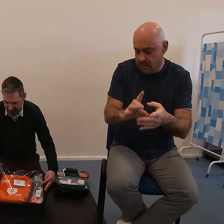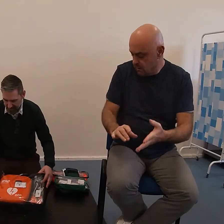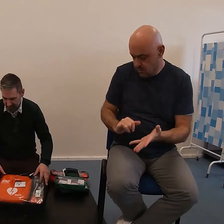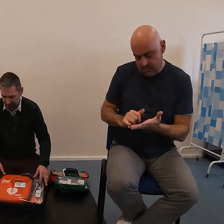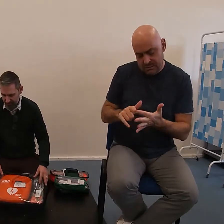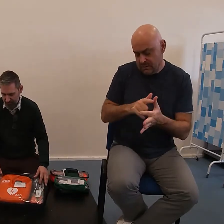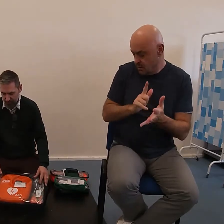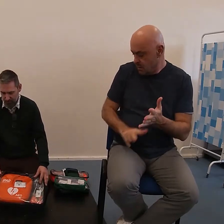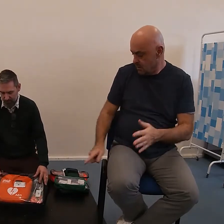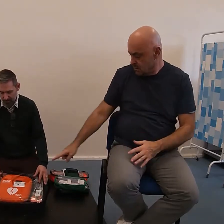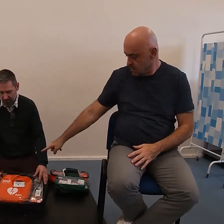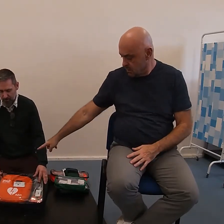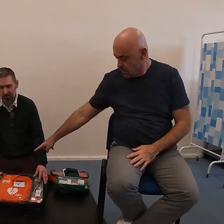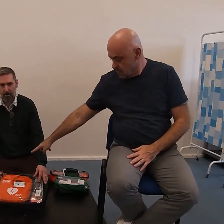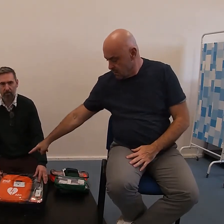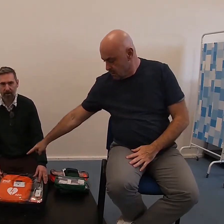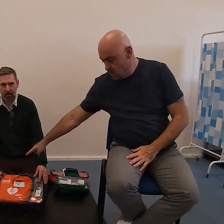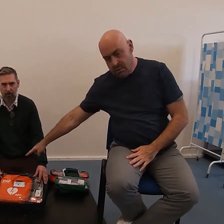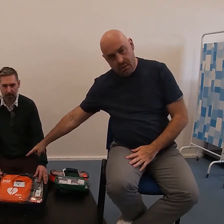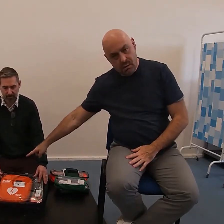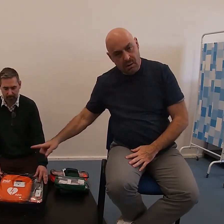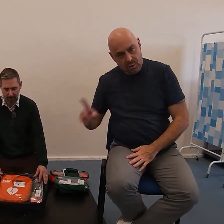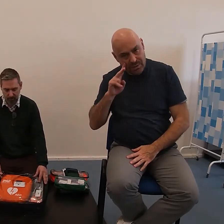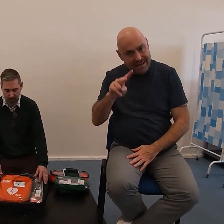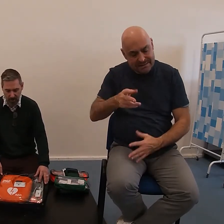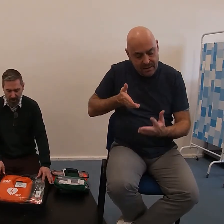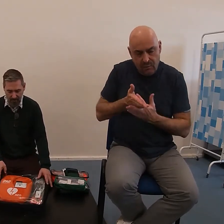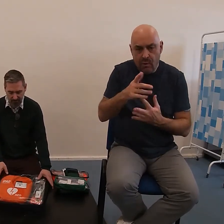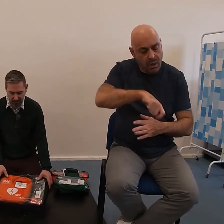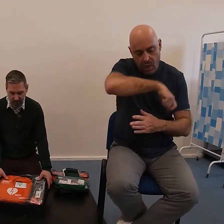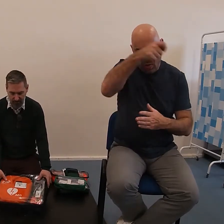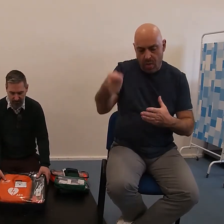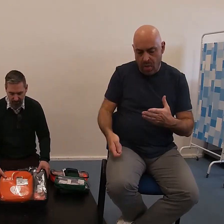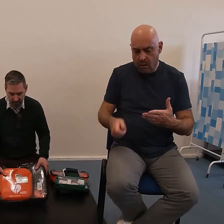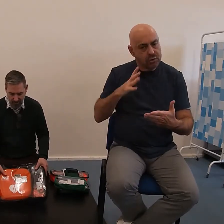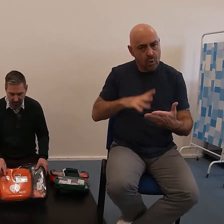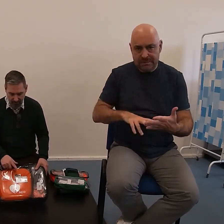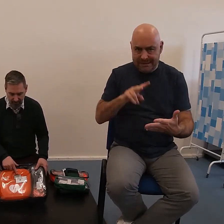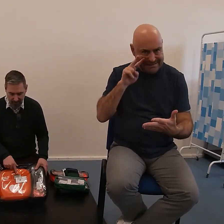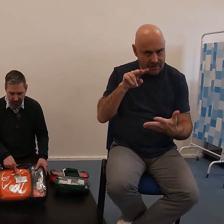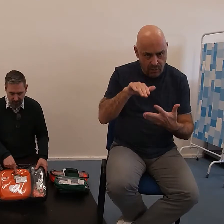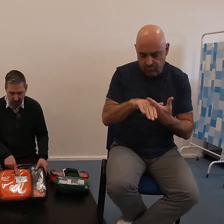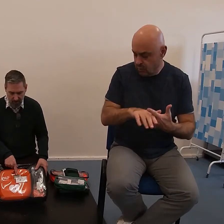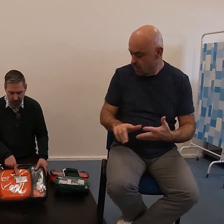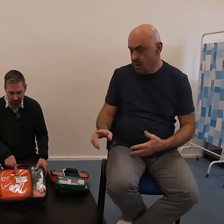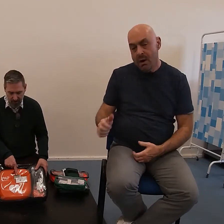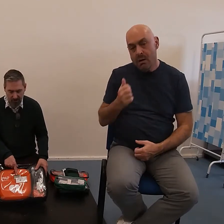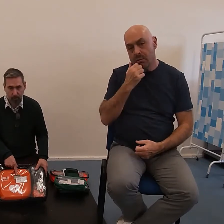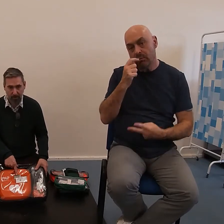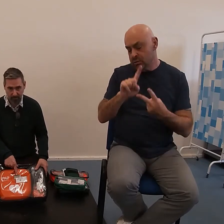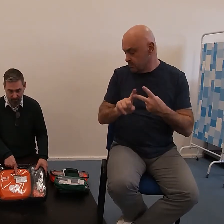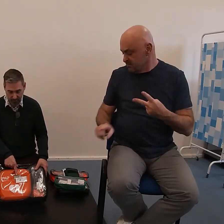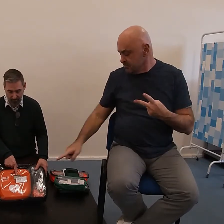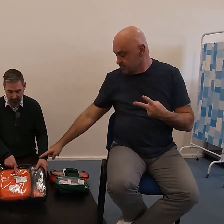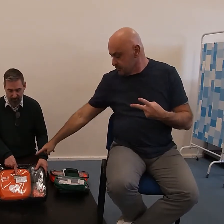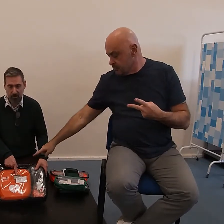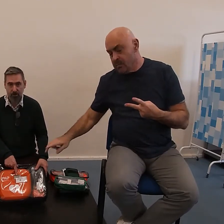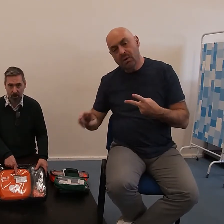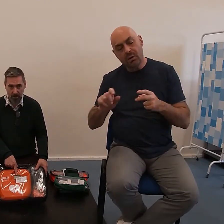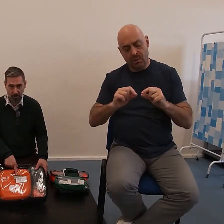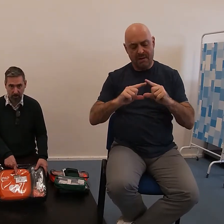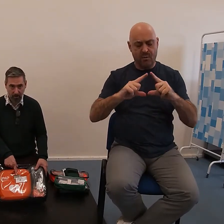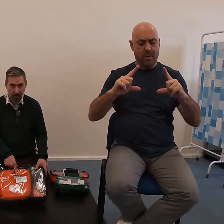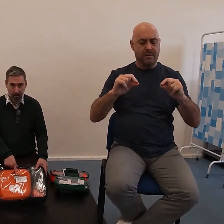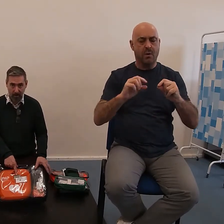actually see that through the window without opening the pouch. And the second thing you need to look at is, in this little window, there's